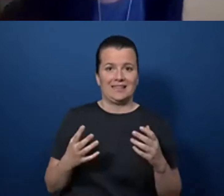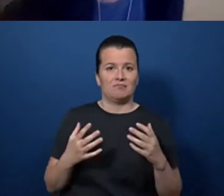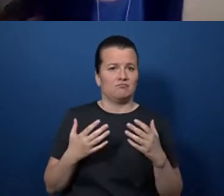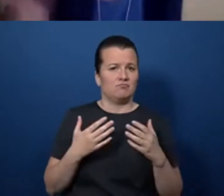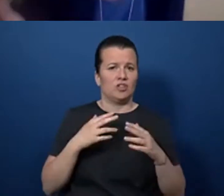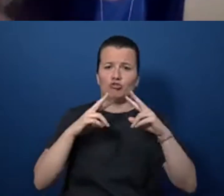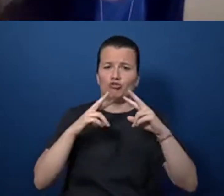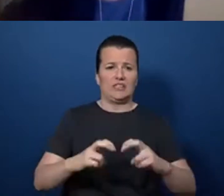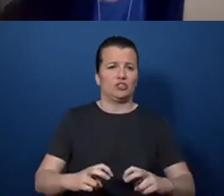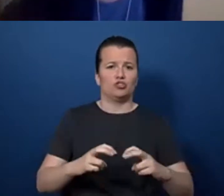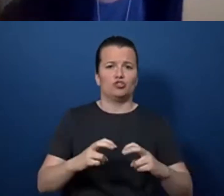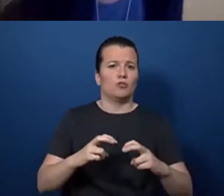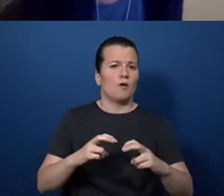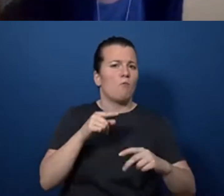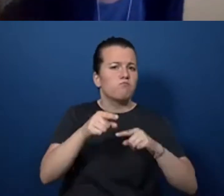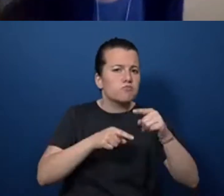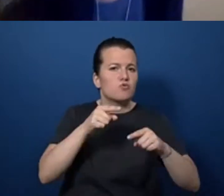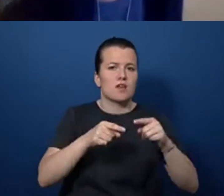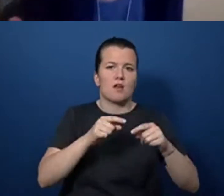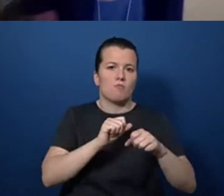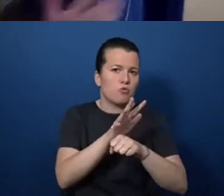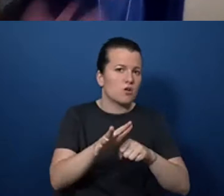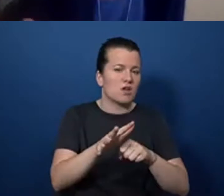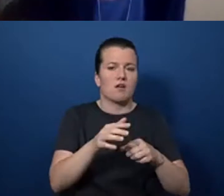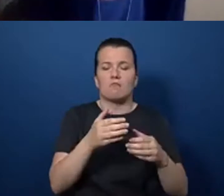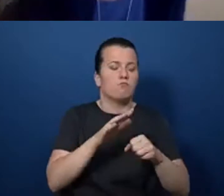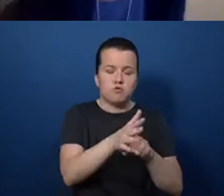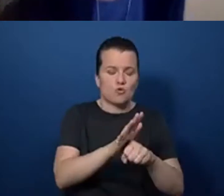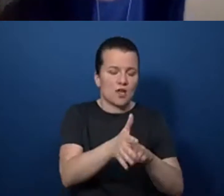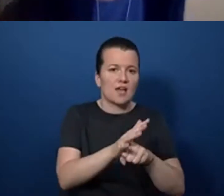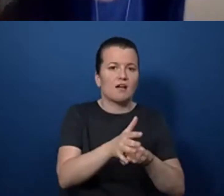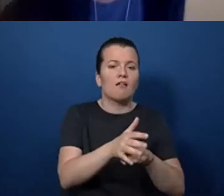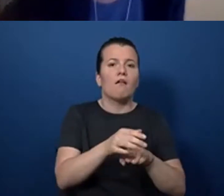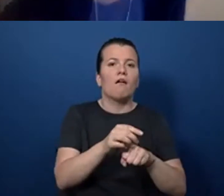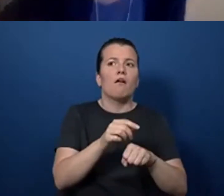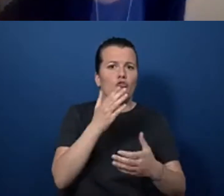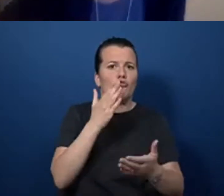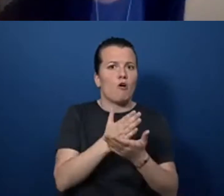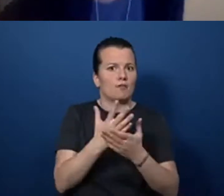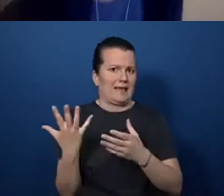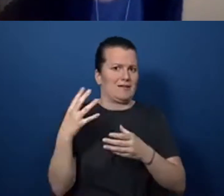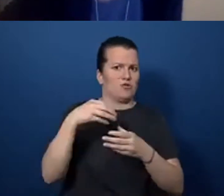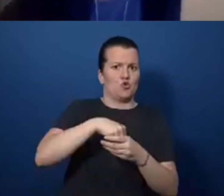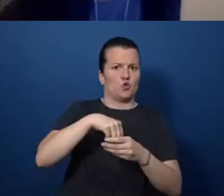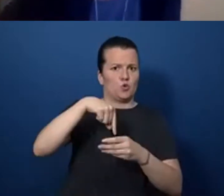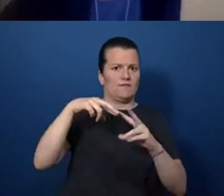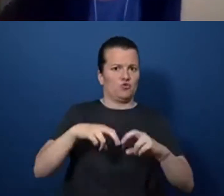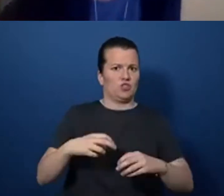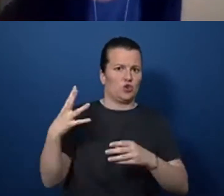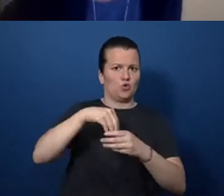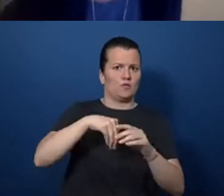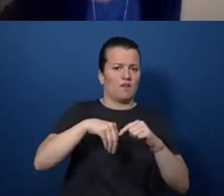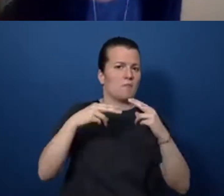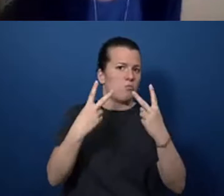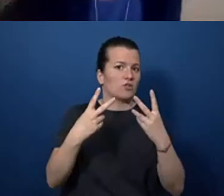bullying, partly because of, as Mark said, it's the right of people with disability to be involved in research that's about their lives and